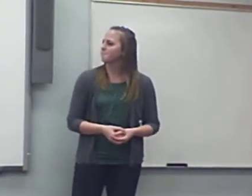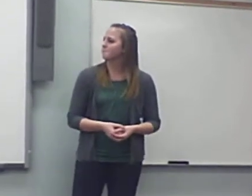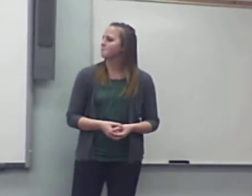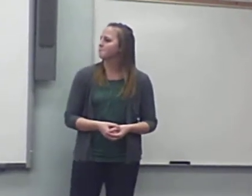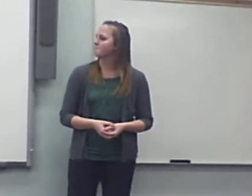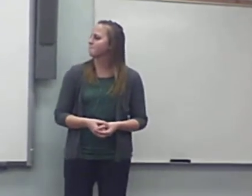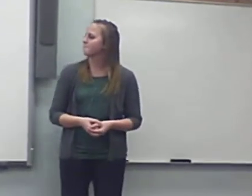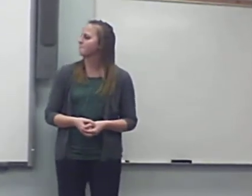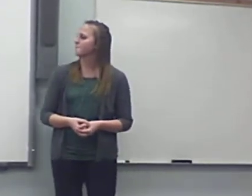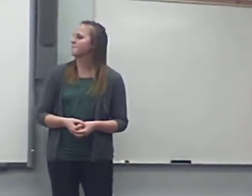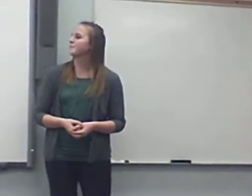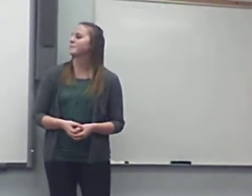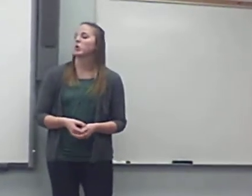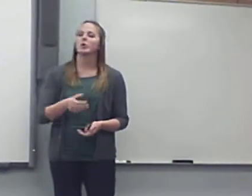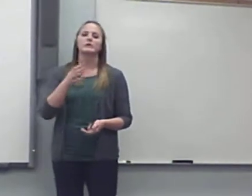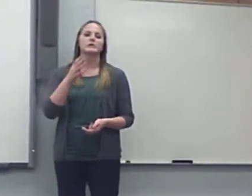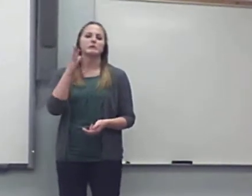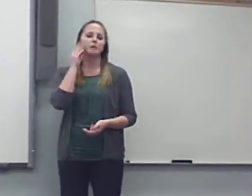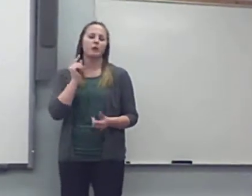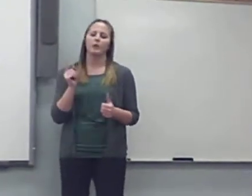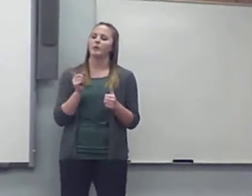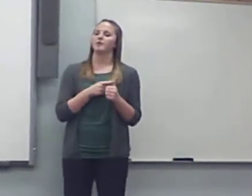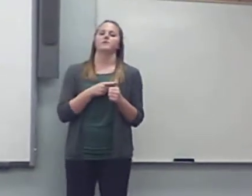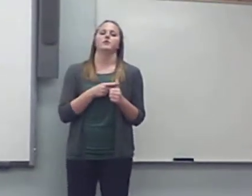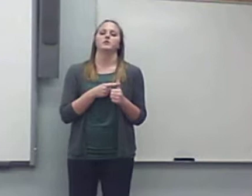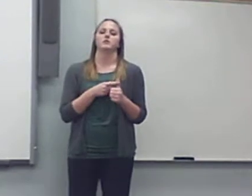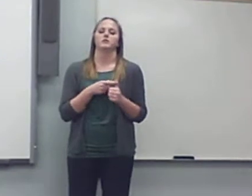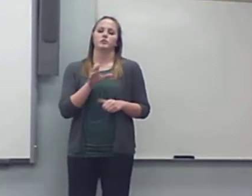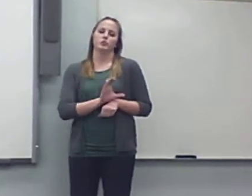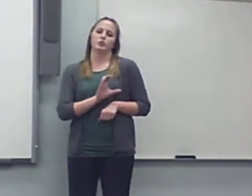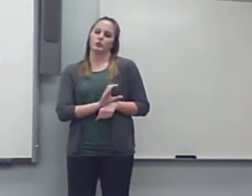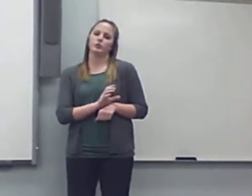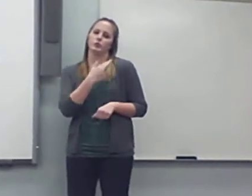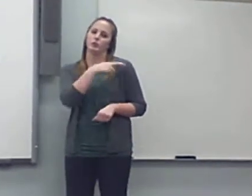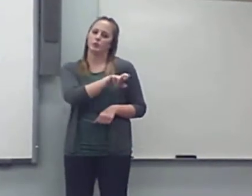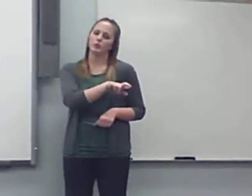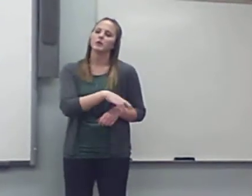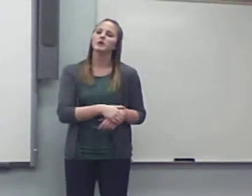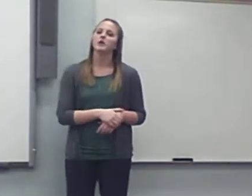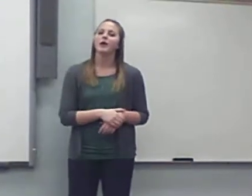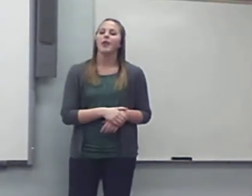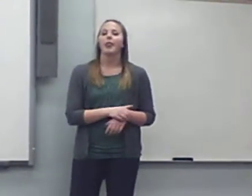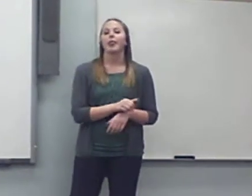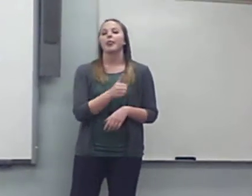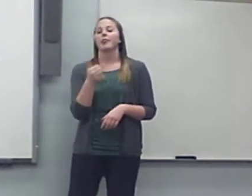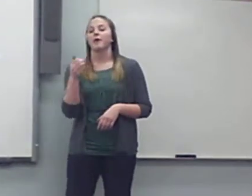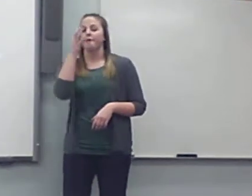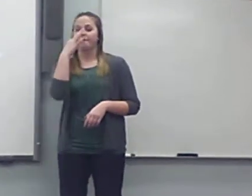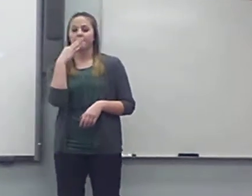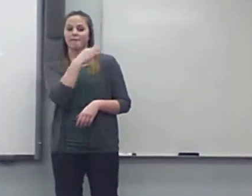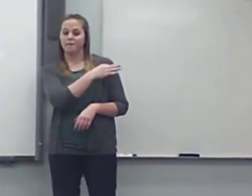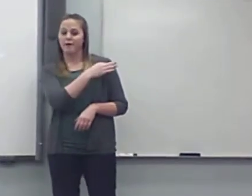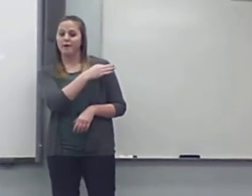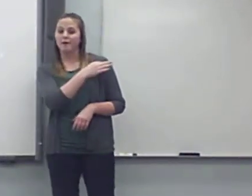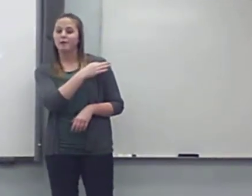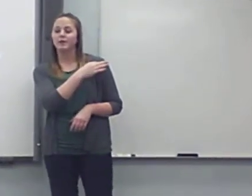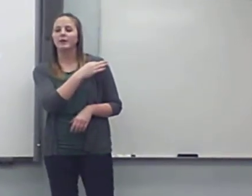is in that setting. And then I went on to work in the Catholic setting. I teamed a lot with Pam, working with her